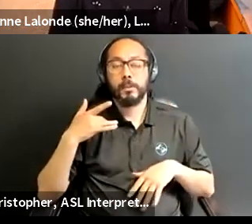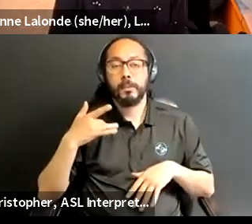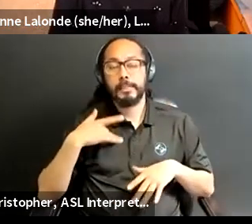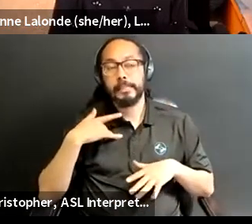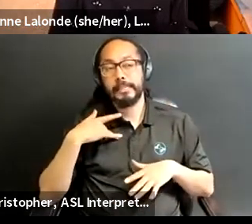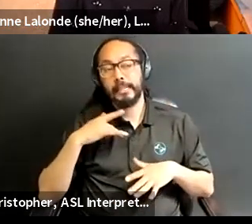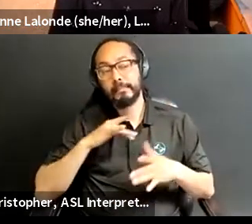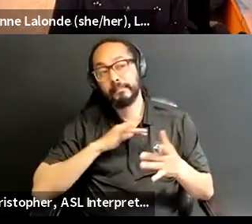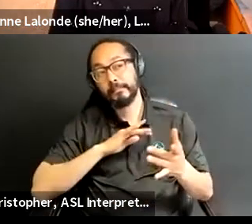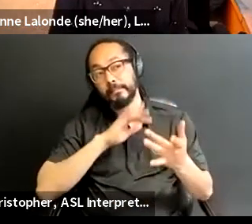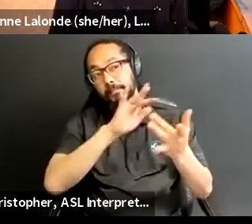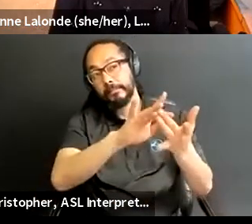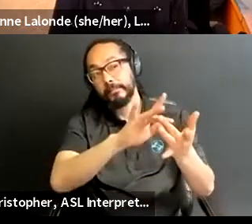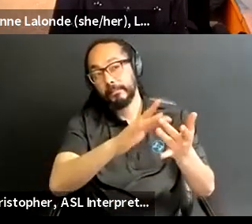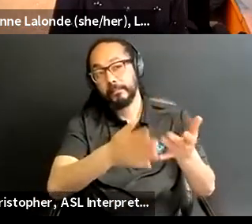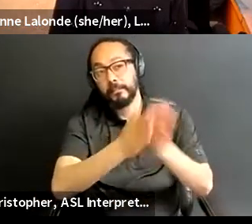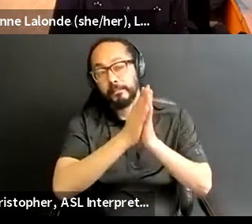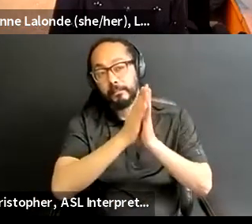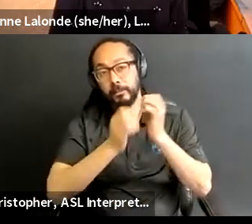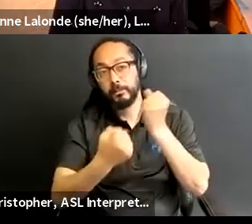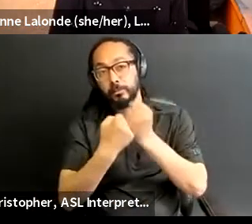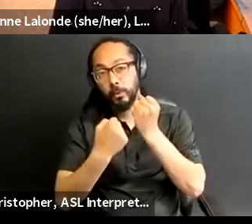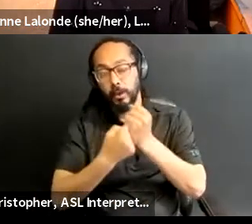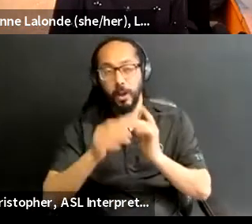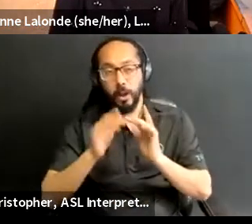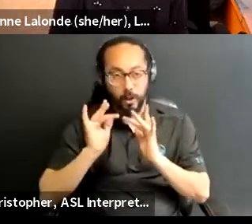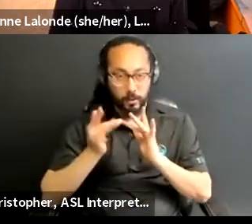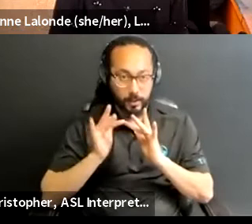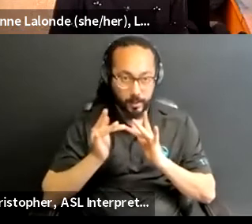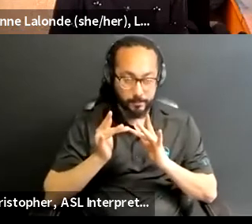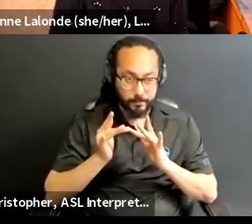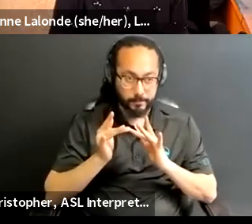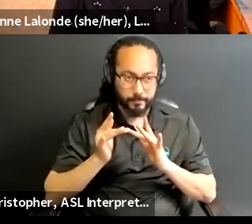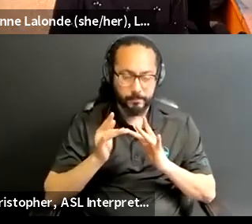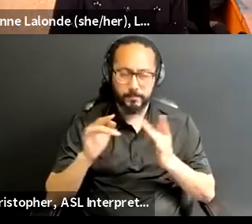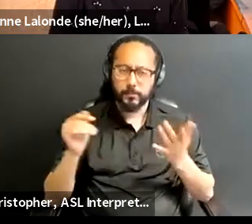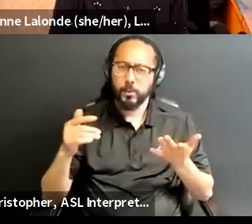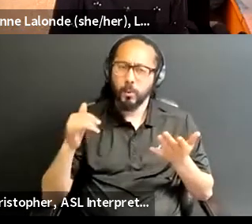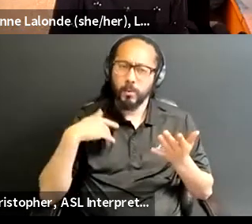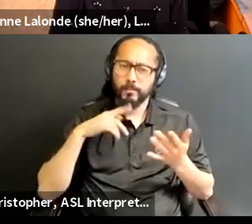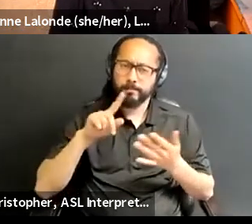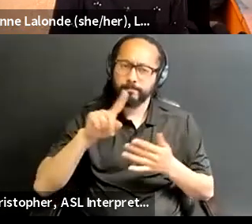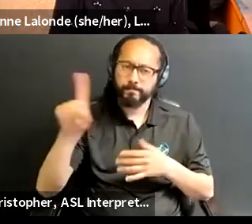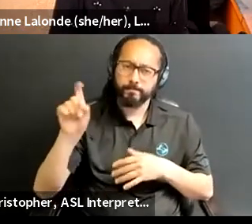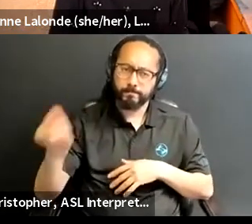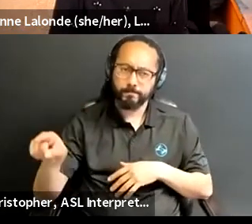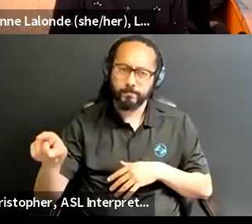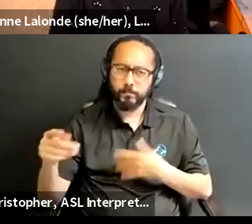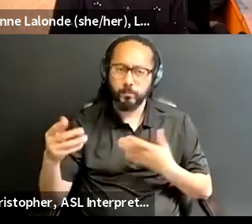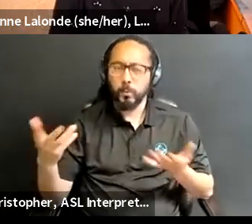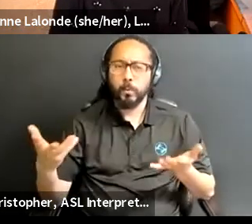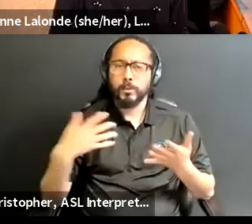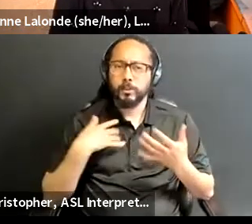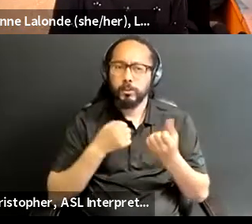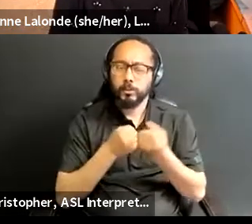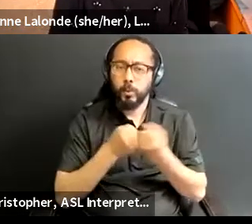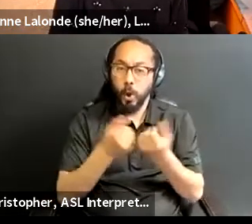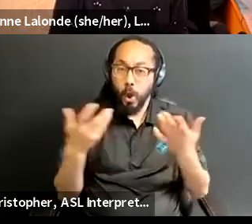support online. And the question then becomes, what do we know about existing